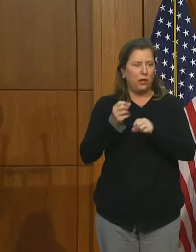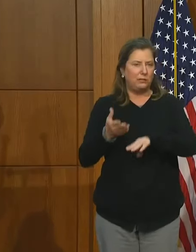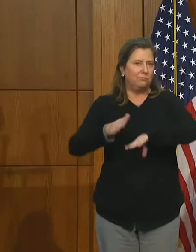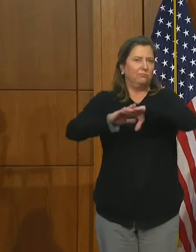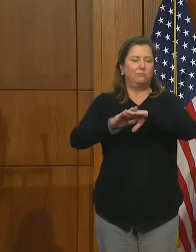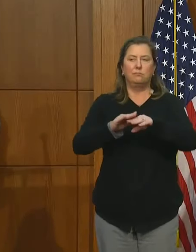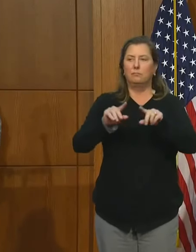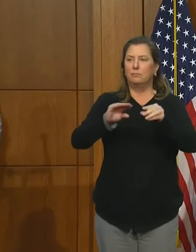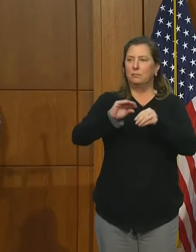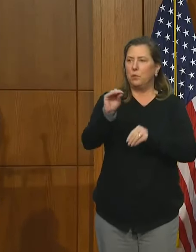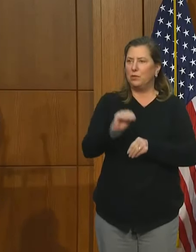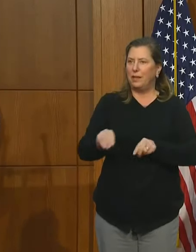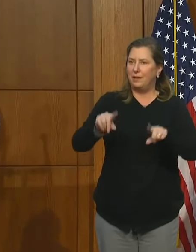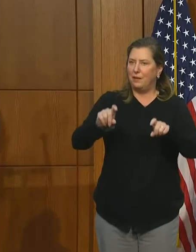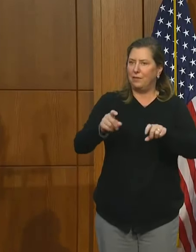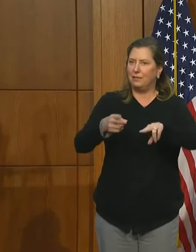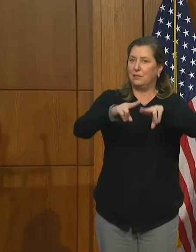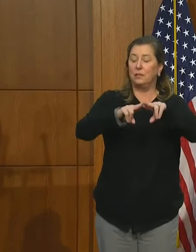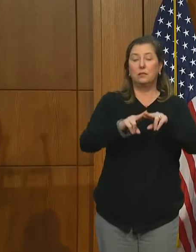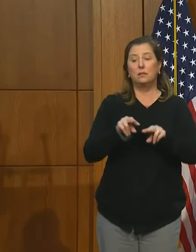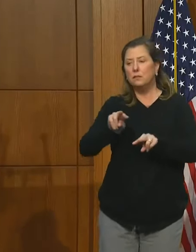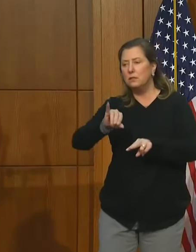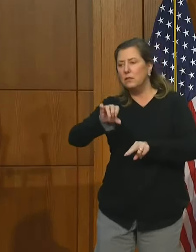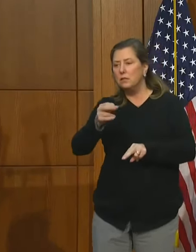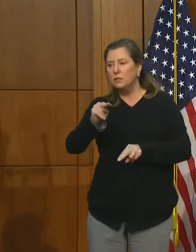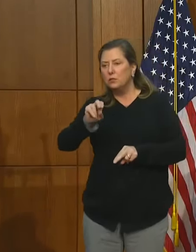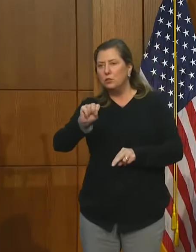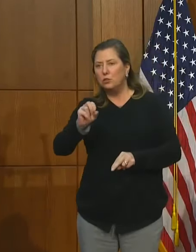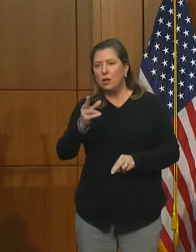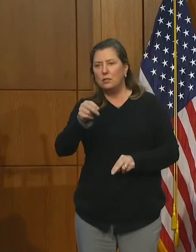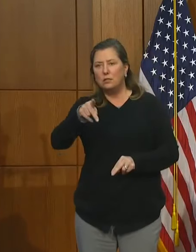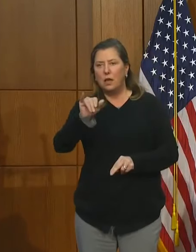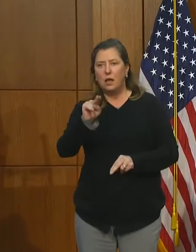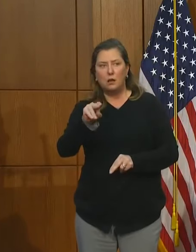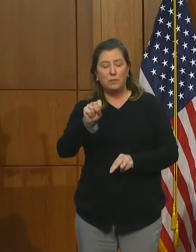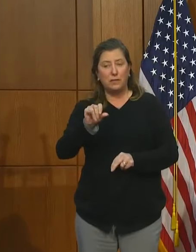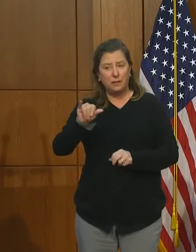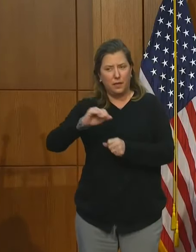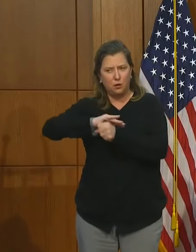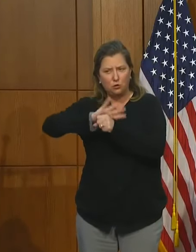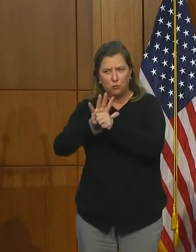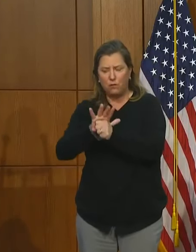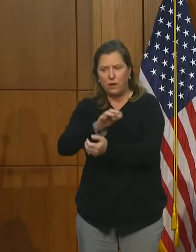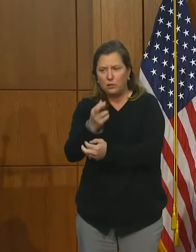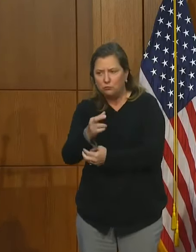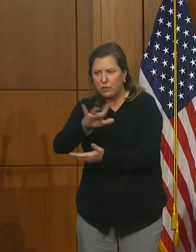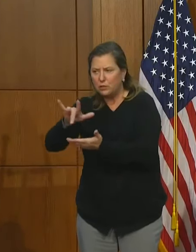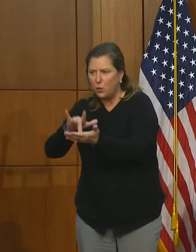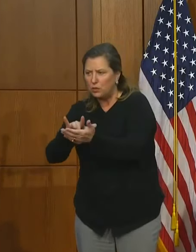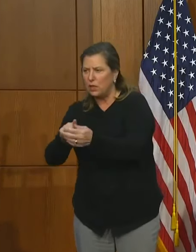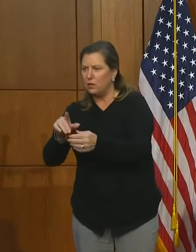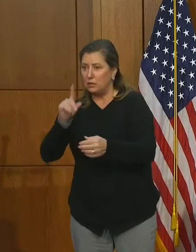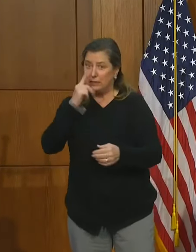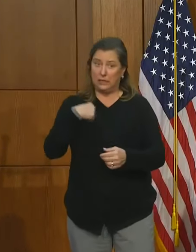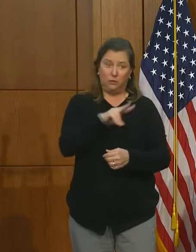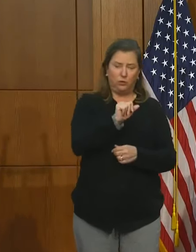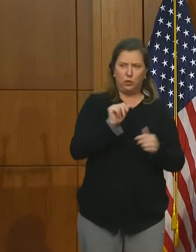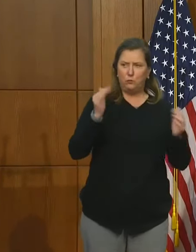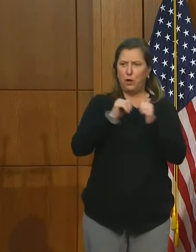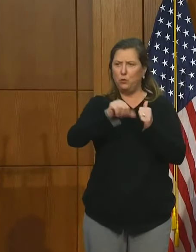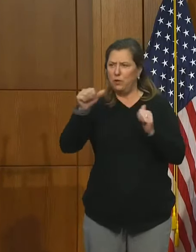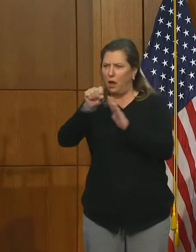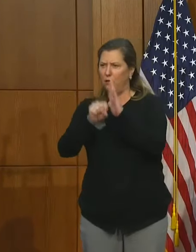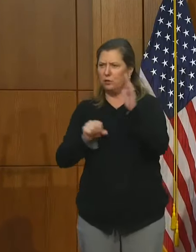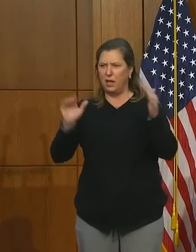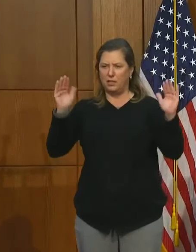keep checking the Johns Hopkins Coronavirus Resource Center to see where we rank compared to other states, and we're